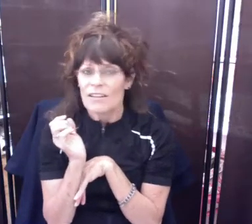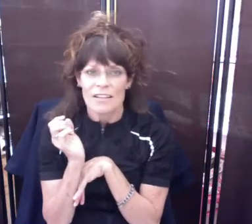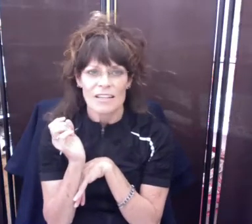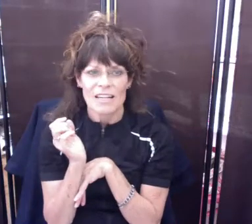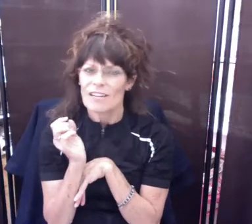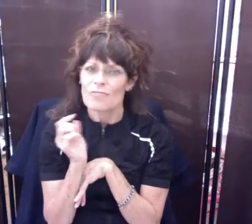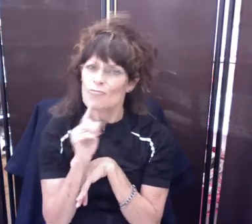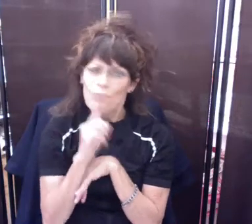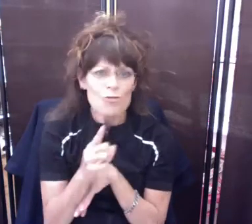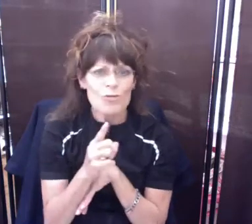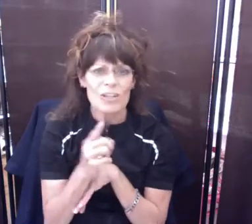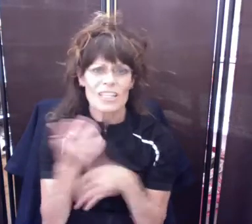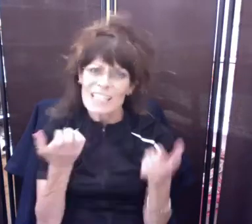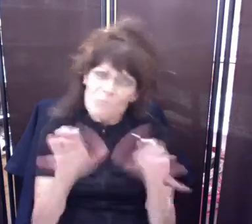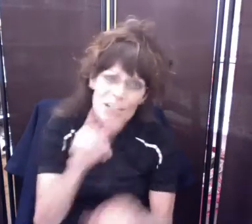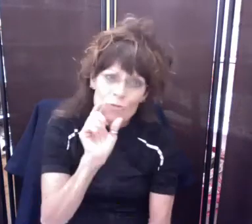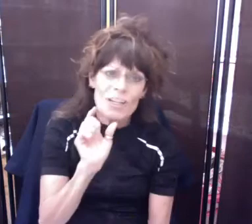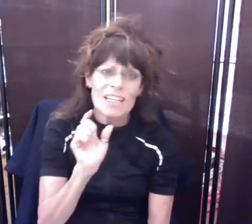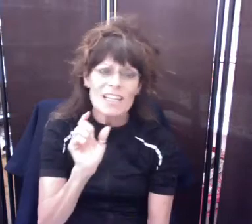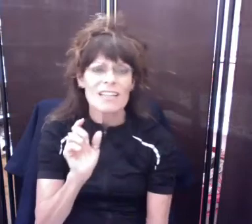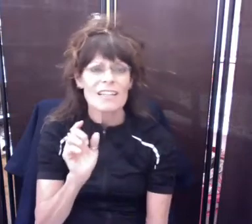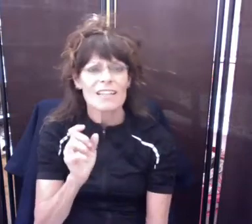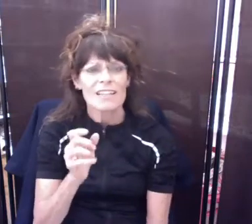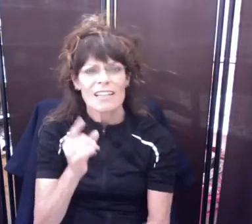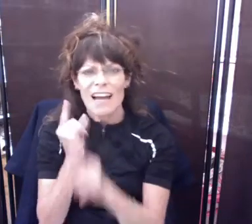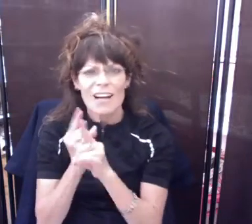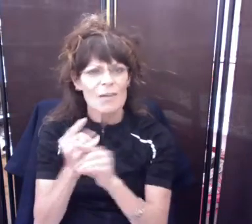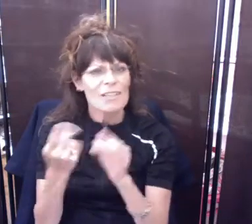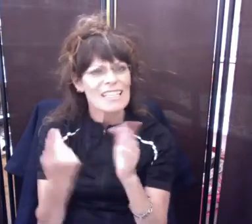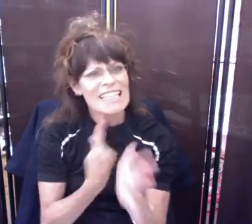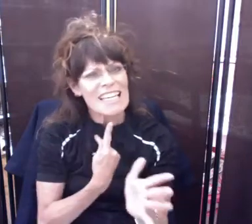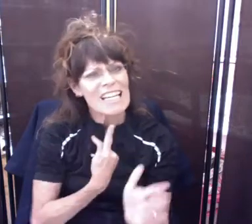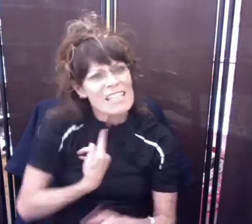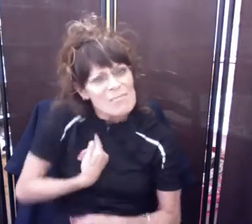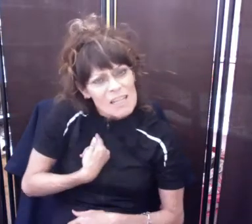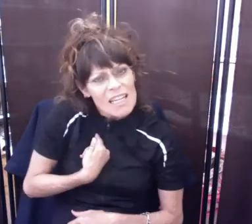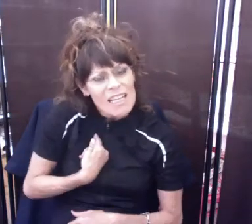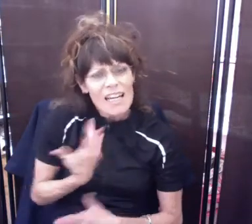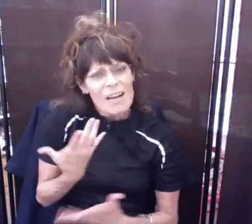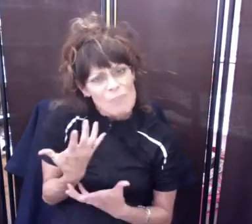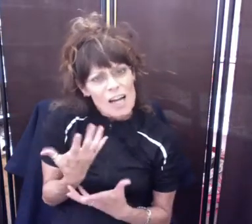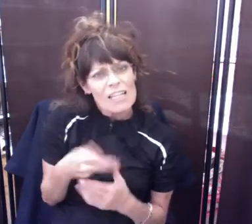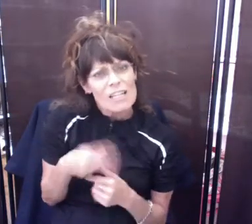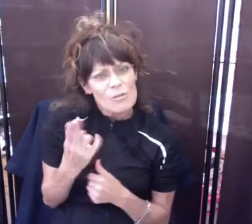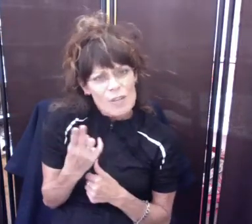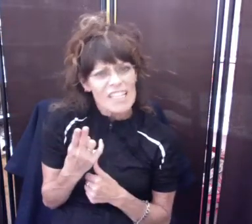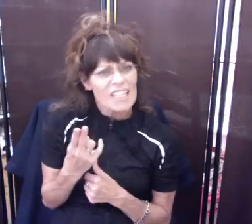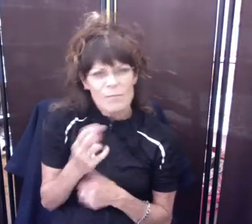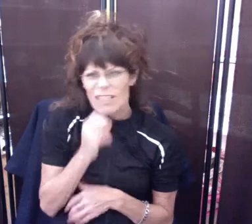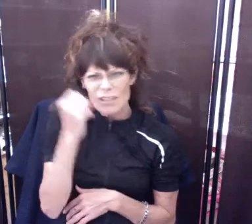I can guarantee you. Alcohol was killing me, and I want to separate from it. Thank you. I just don't understand all these prayers and